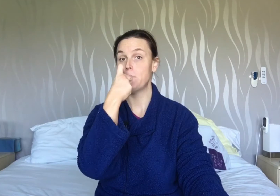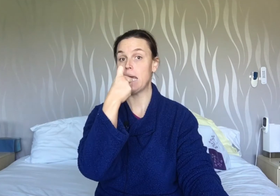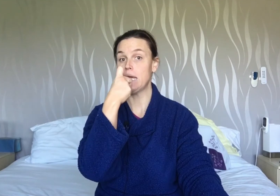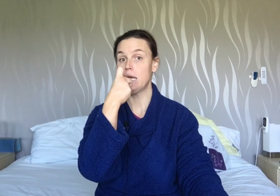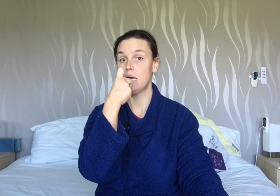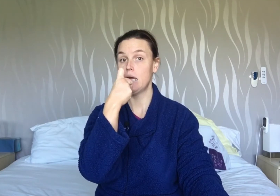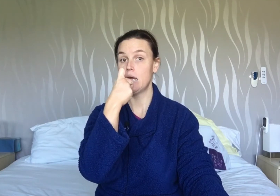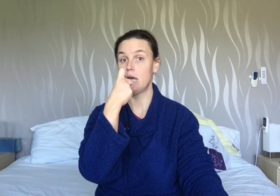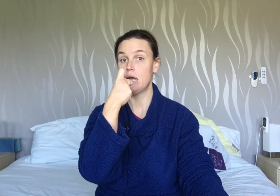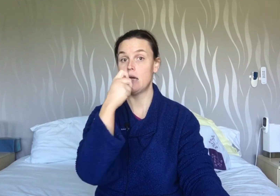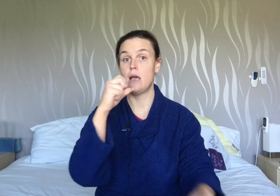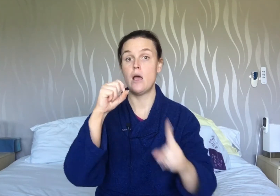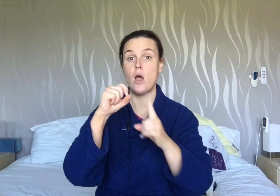pink,